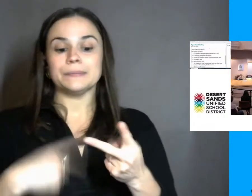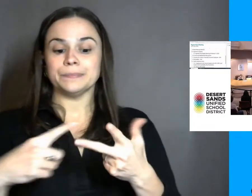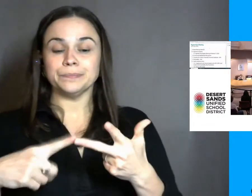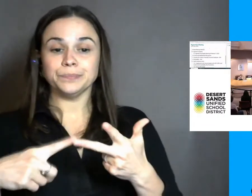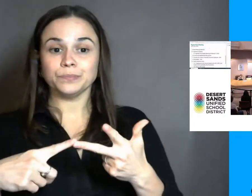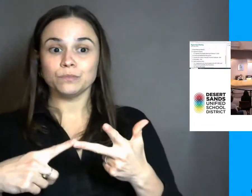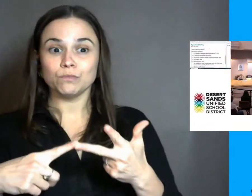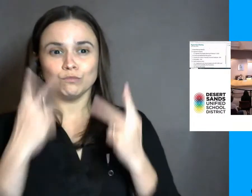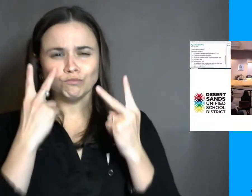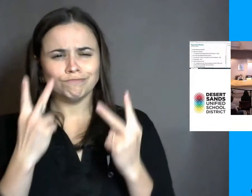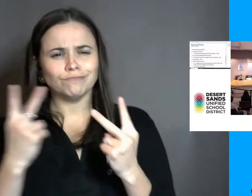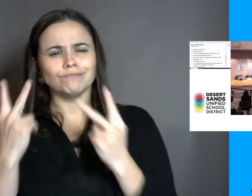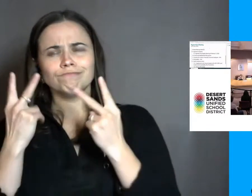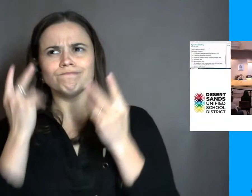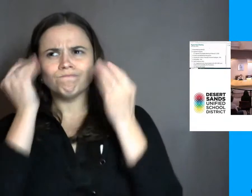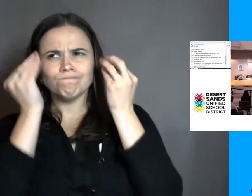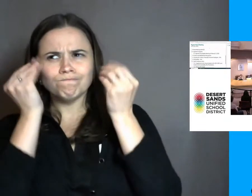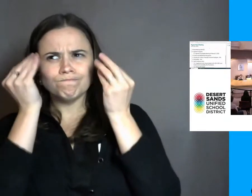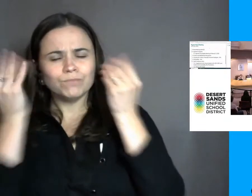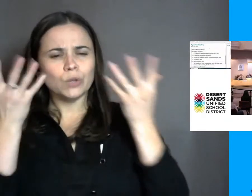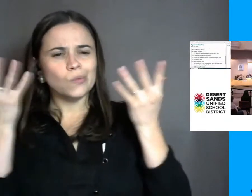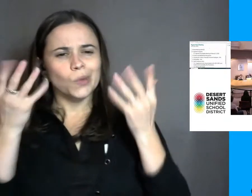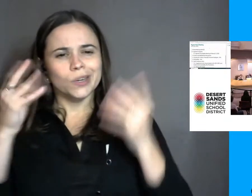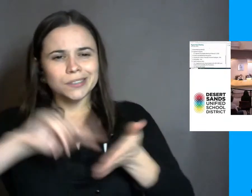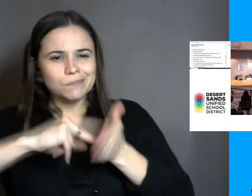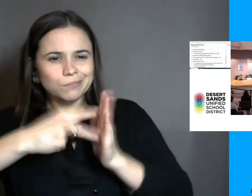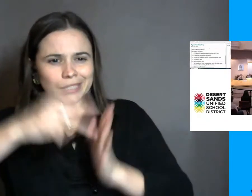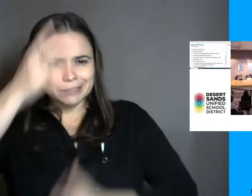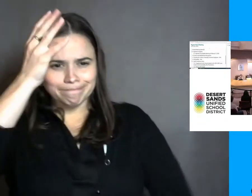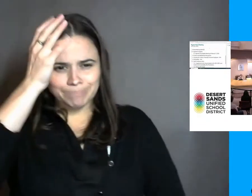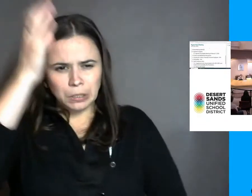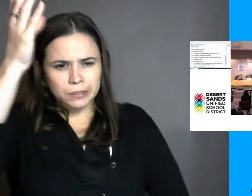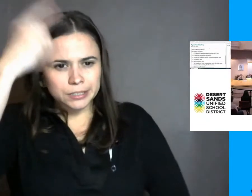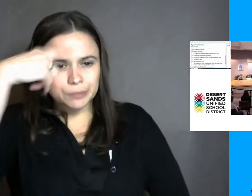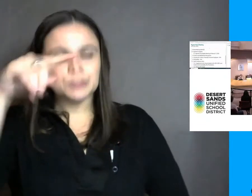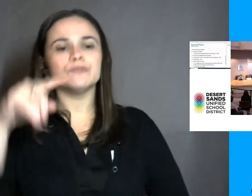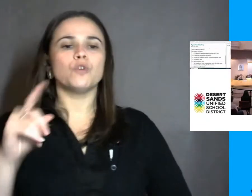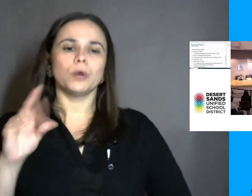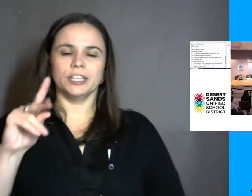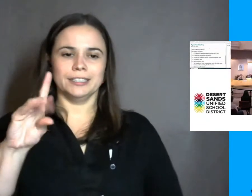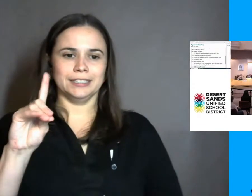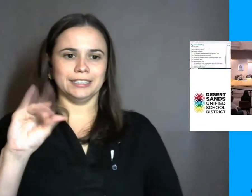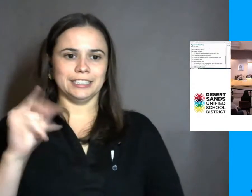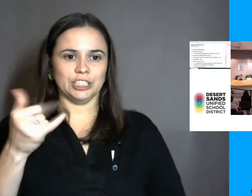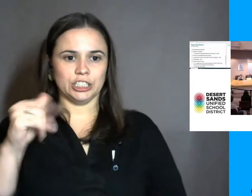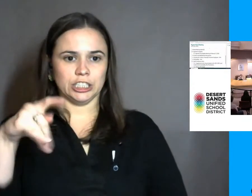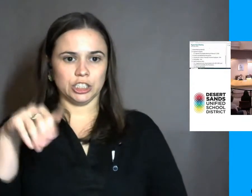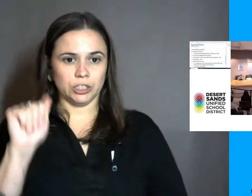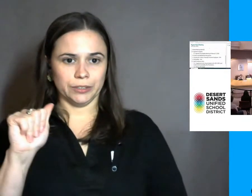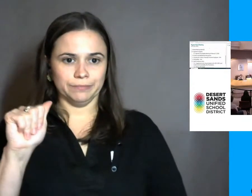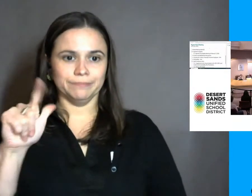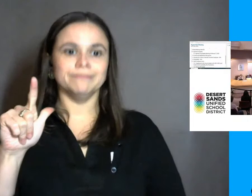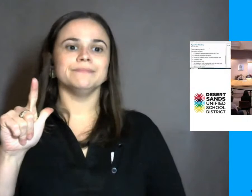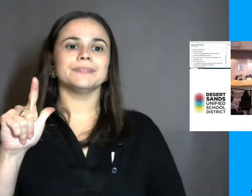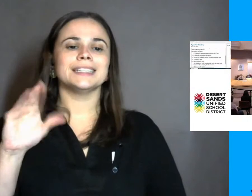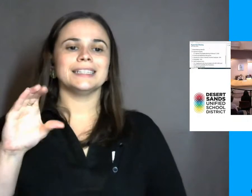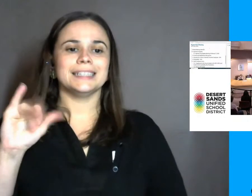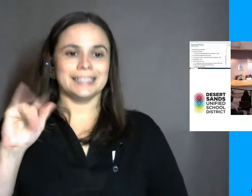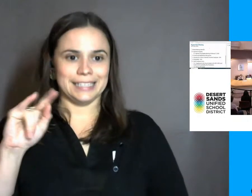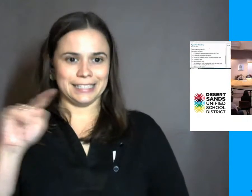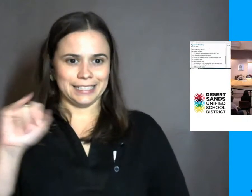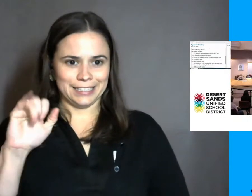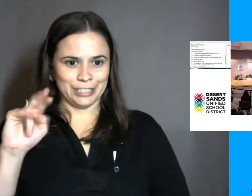reflection on the concepts of digital citizenship and applying those concepts. And I don't see Dr.